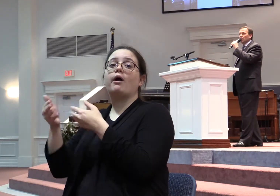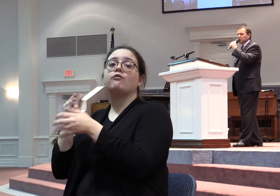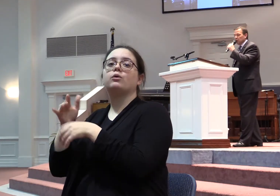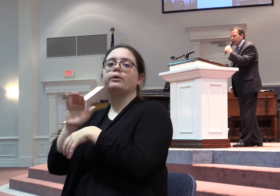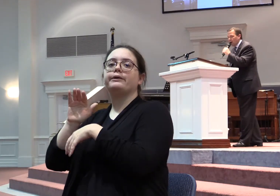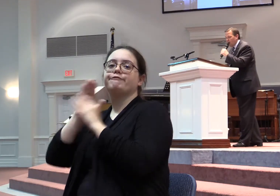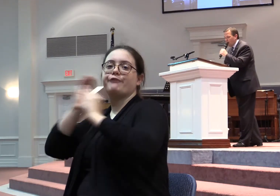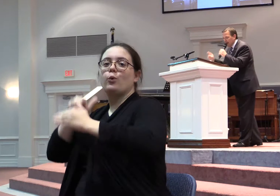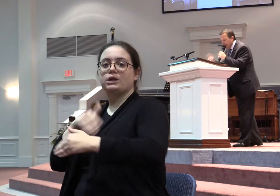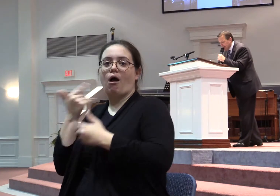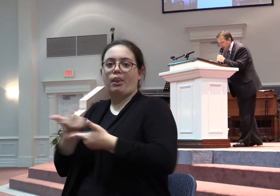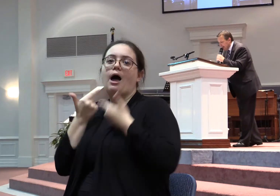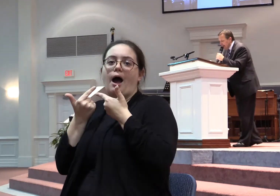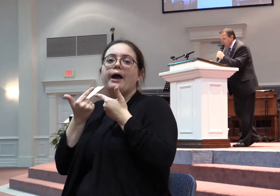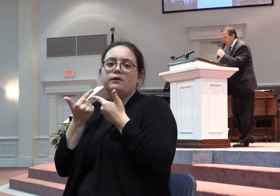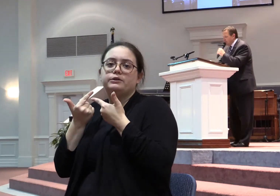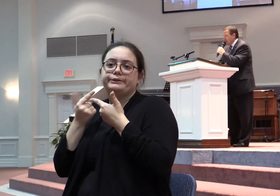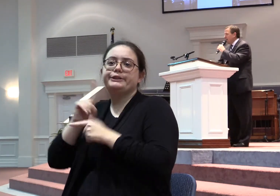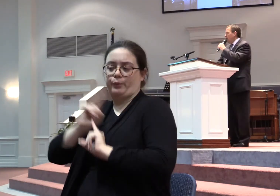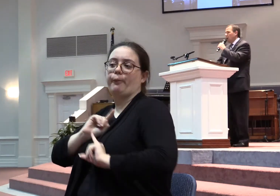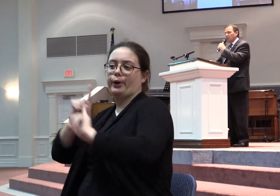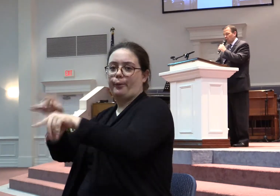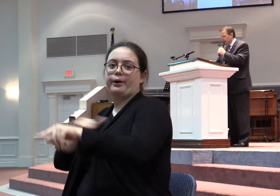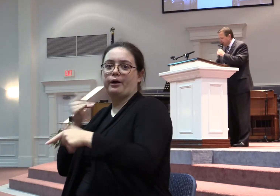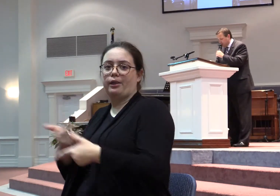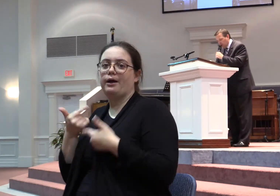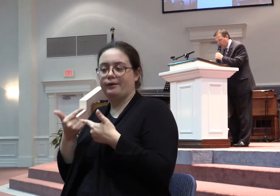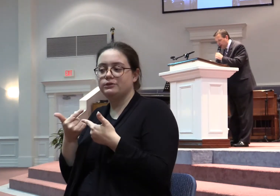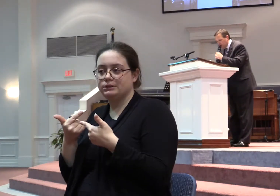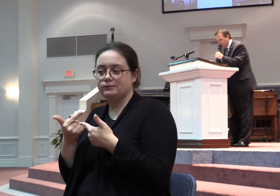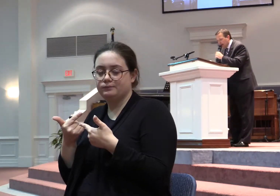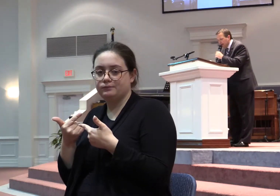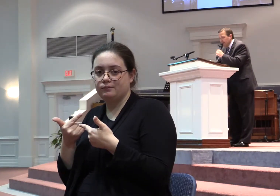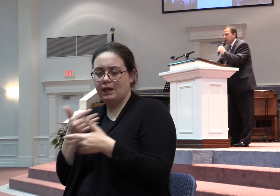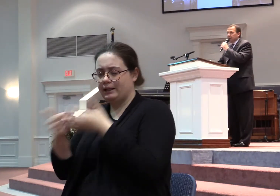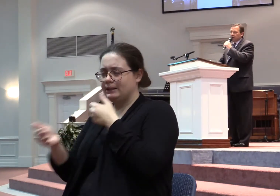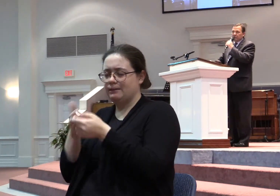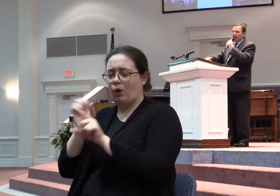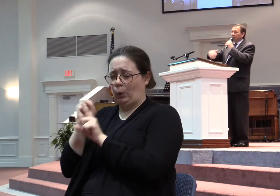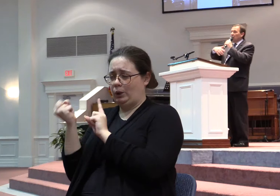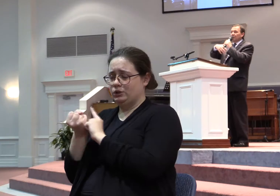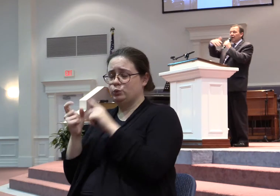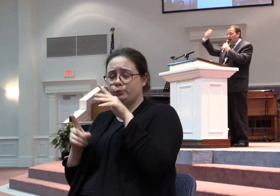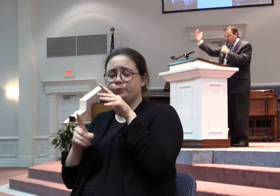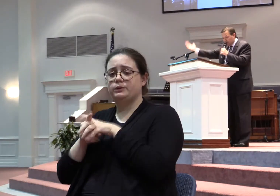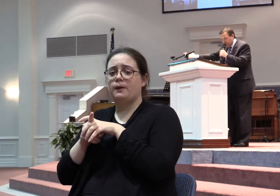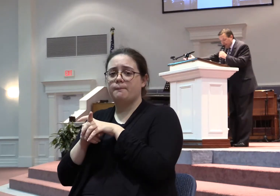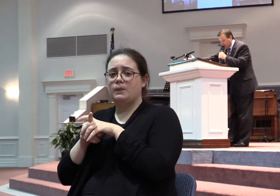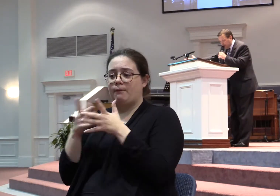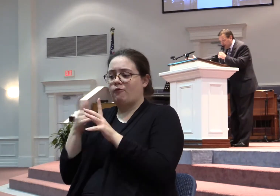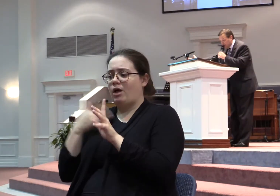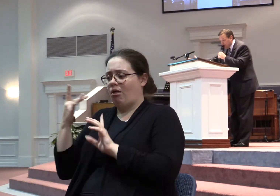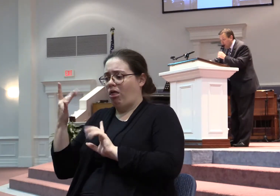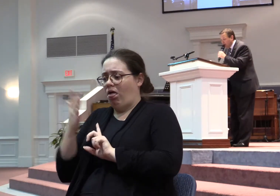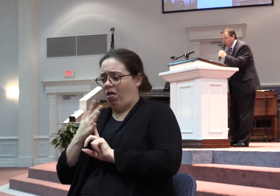in which we are headed. It matters not how hard the wind is blowing in your life. It matters not if all the odds are stacked